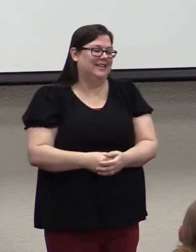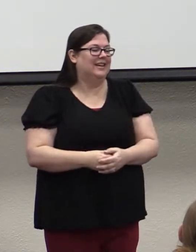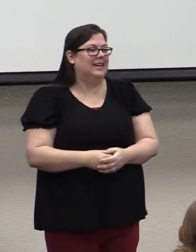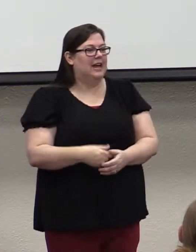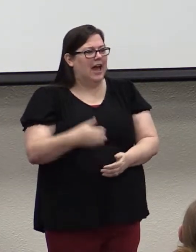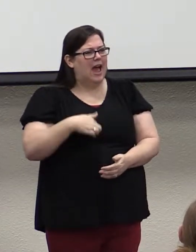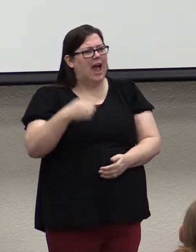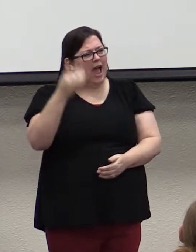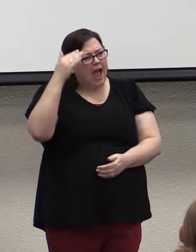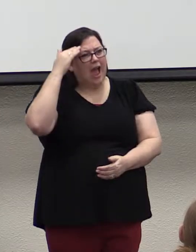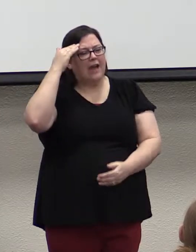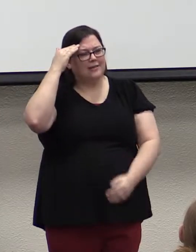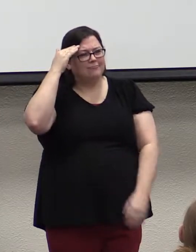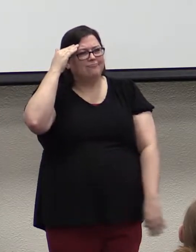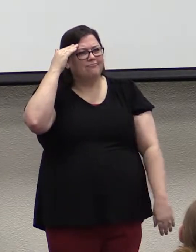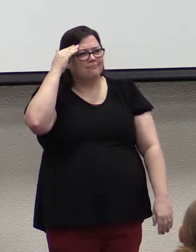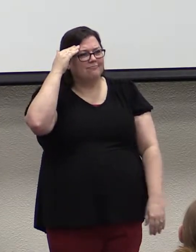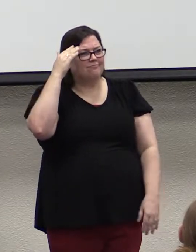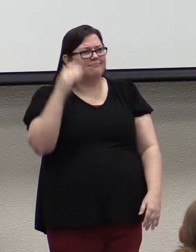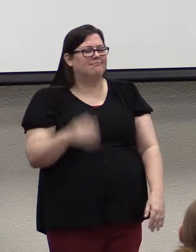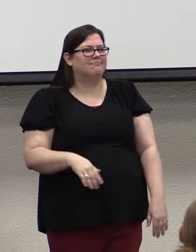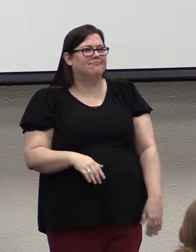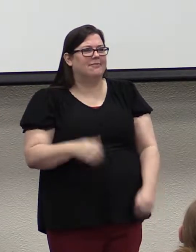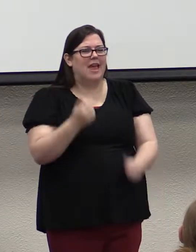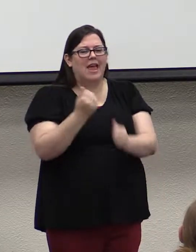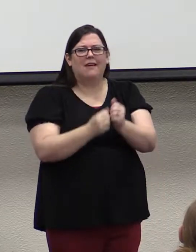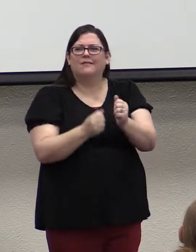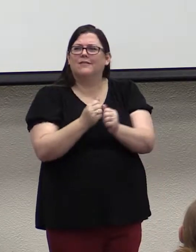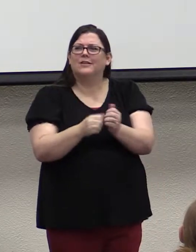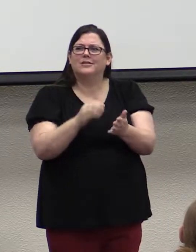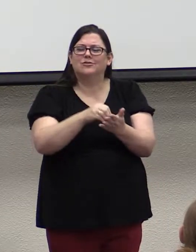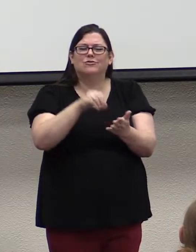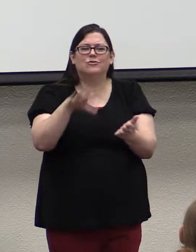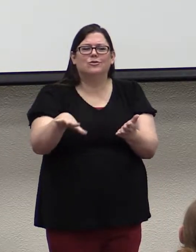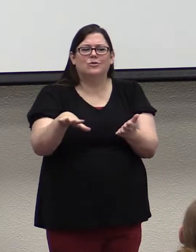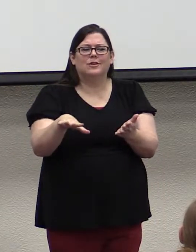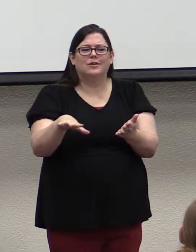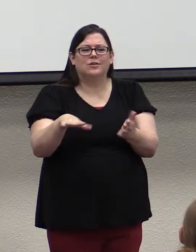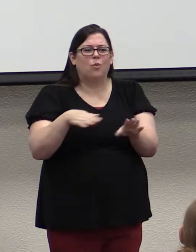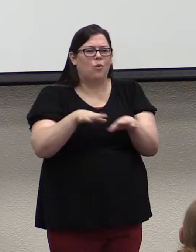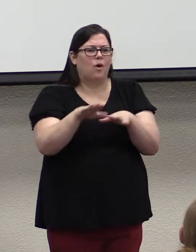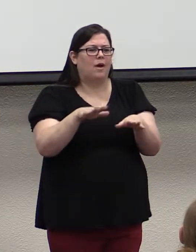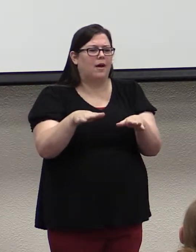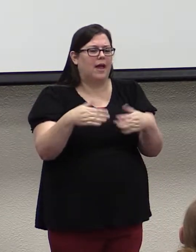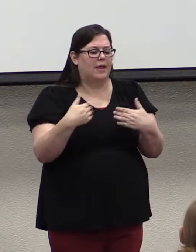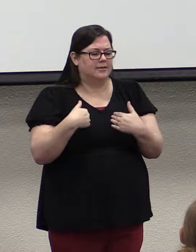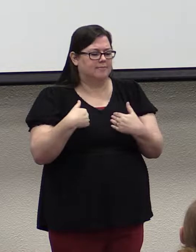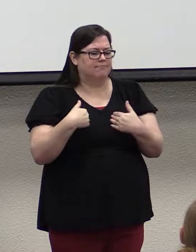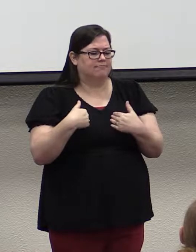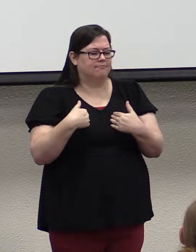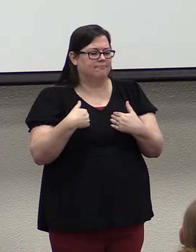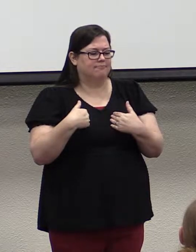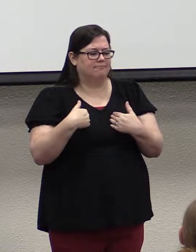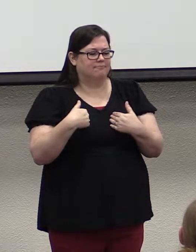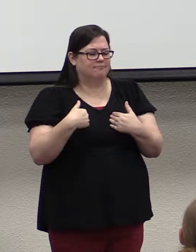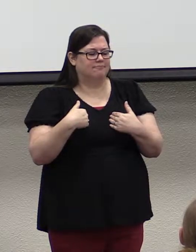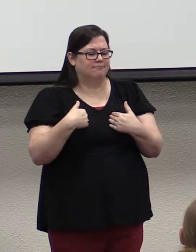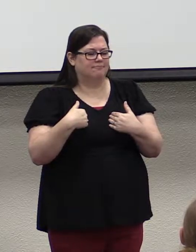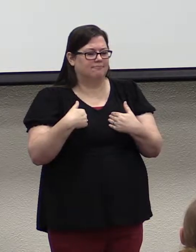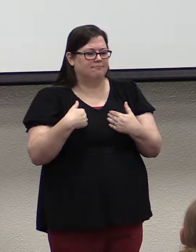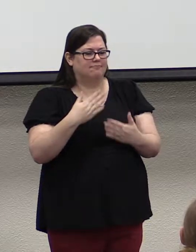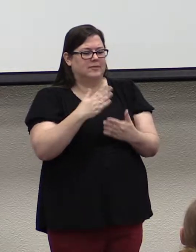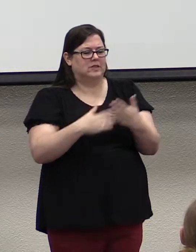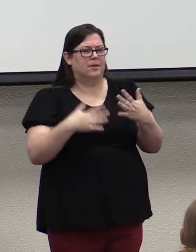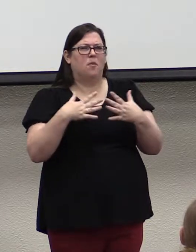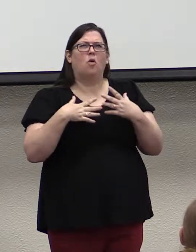I know that in every student's walk, there's a measure of this confidence in